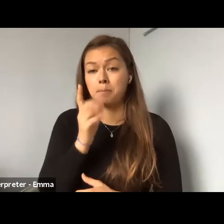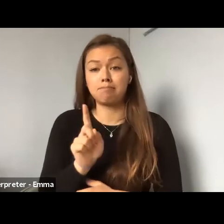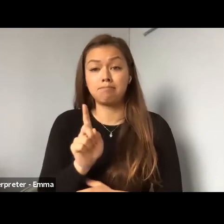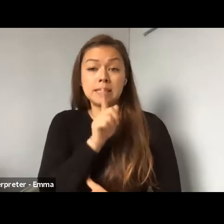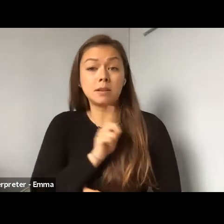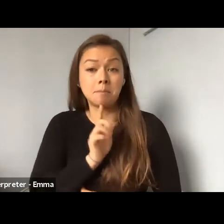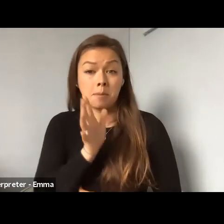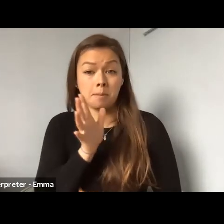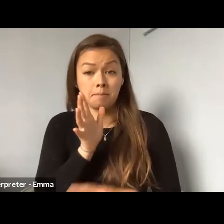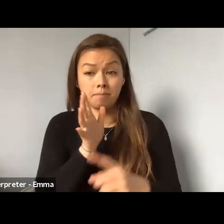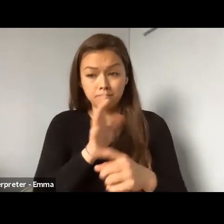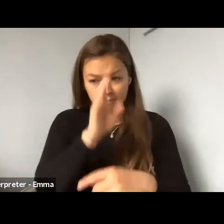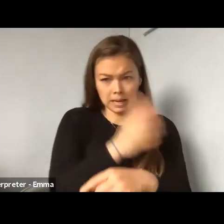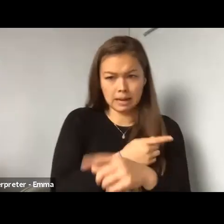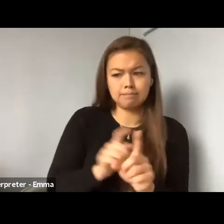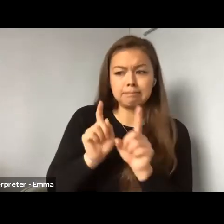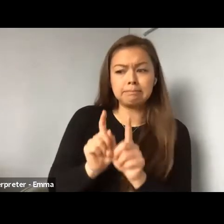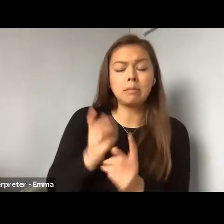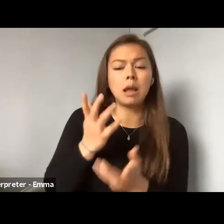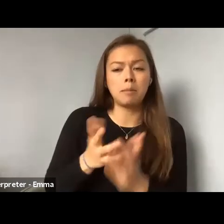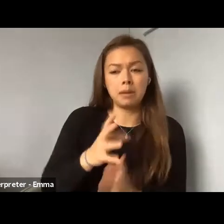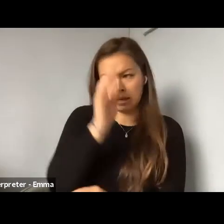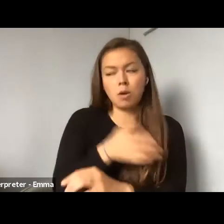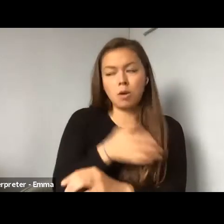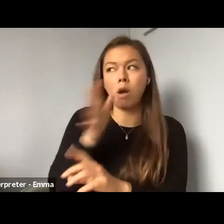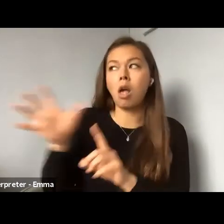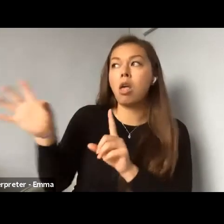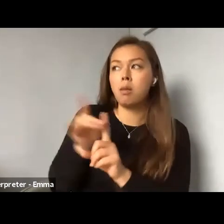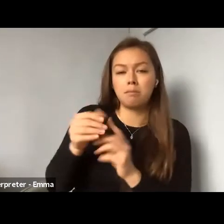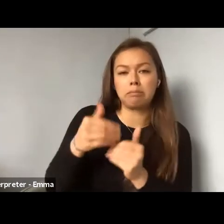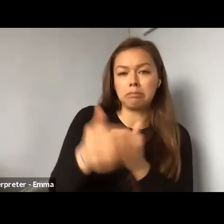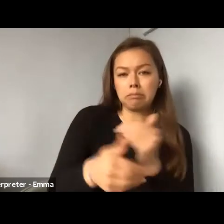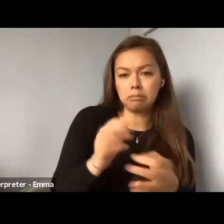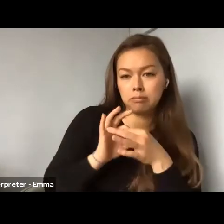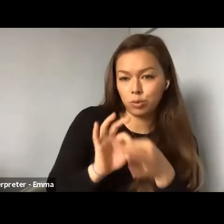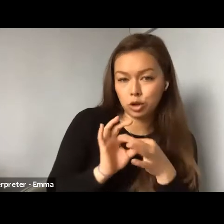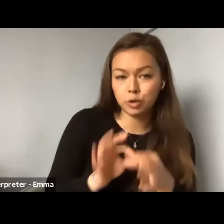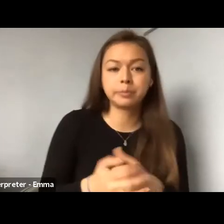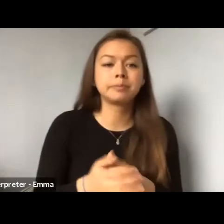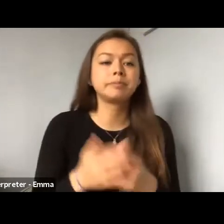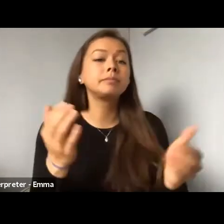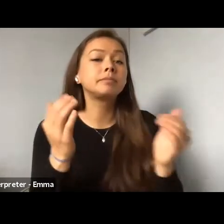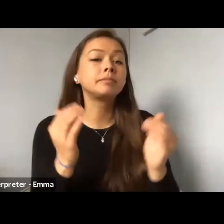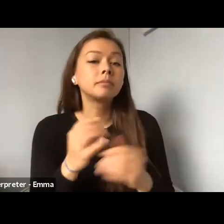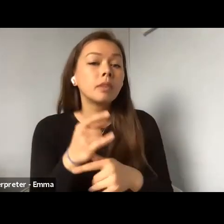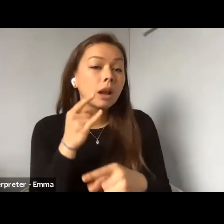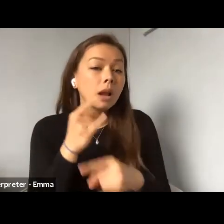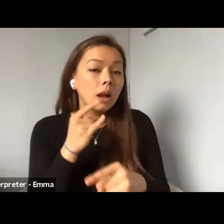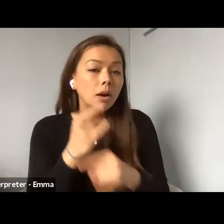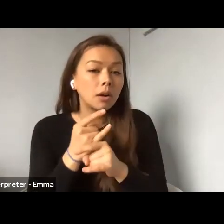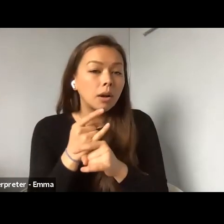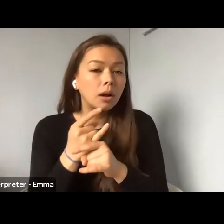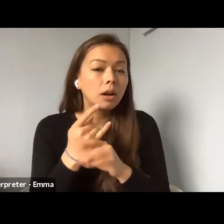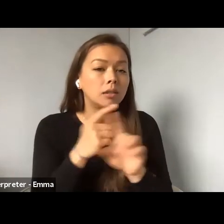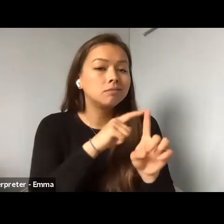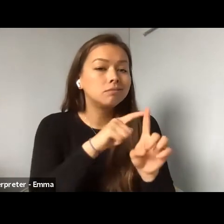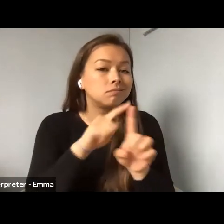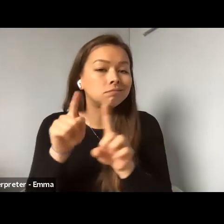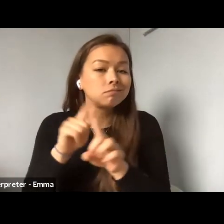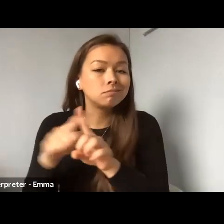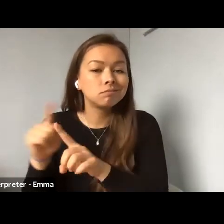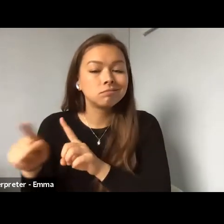example, alcohol problems, antisocial behavior, and depressive symptoms can create a hostile and conflictual